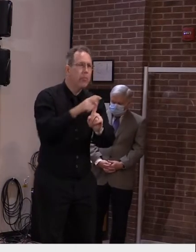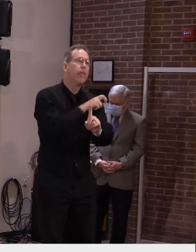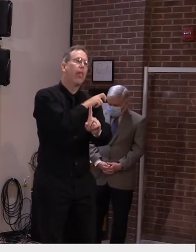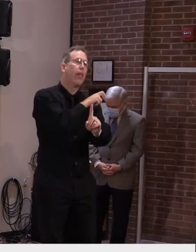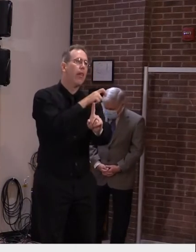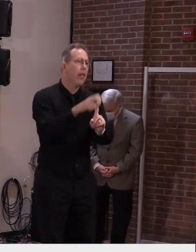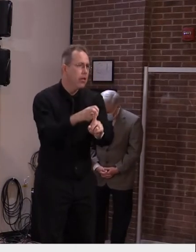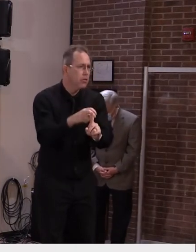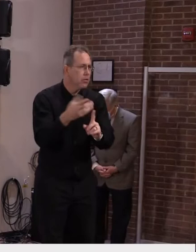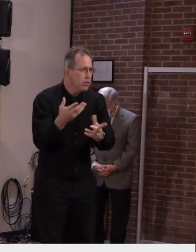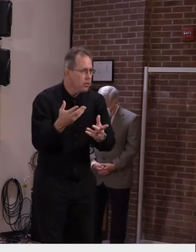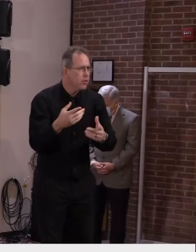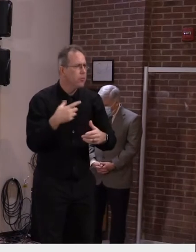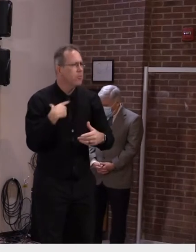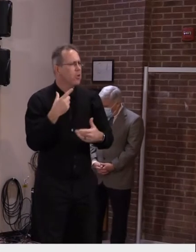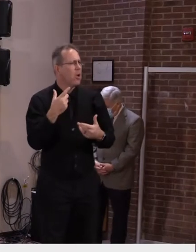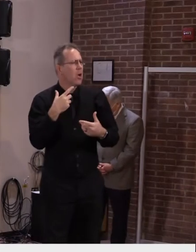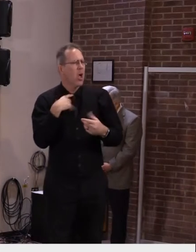line.